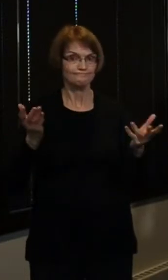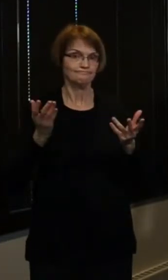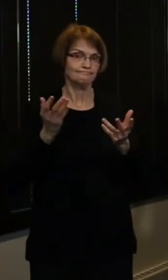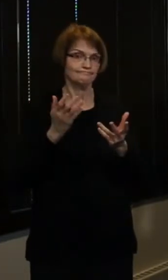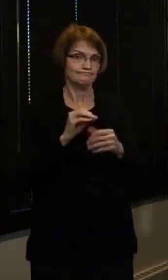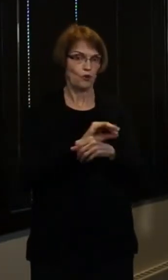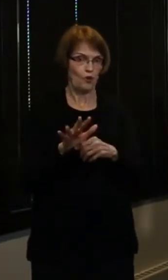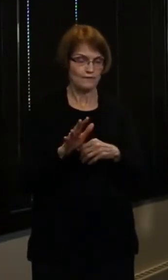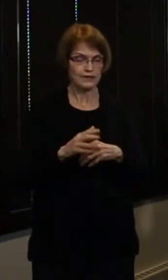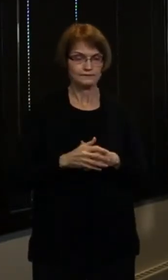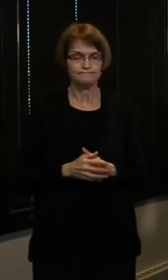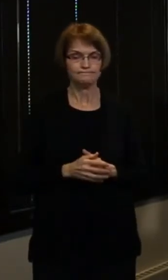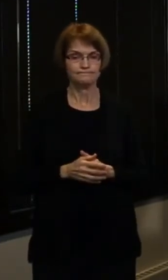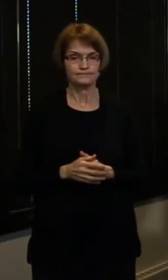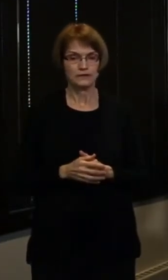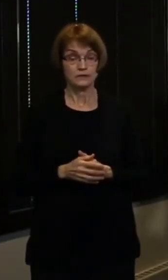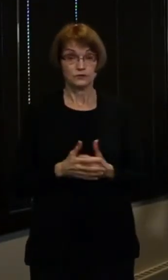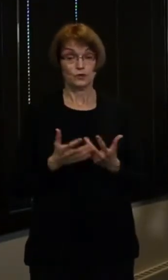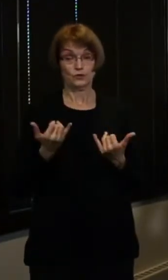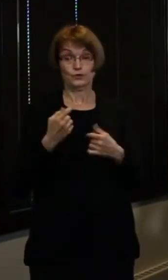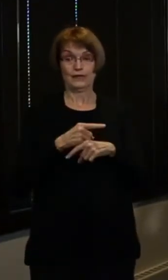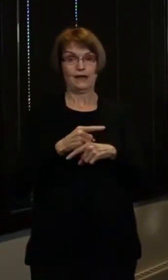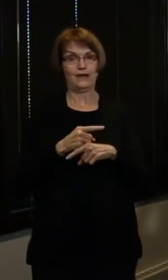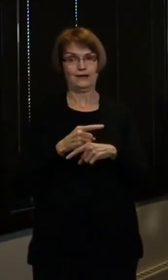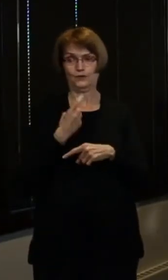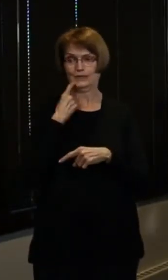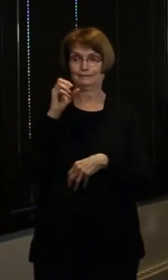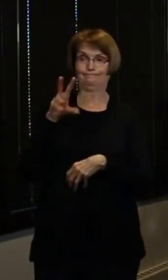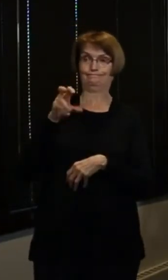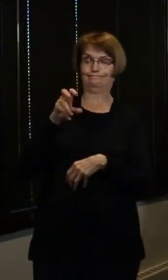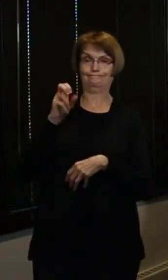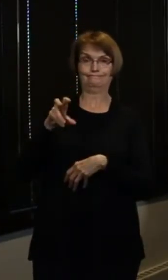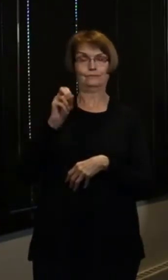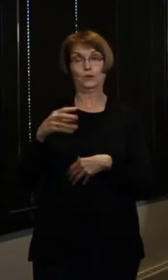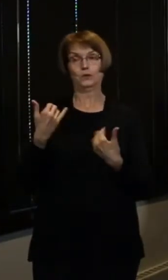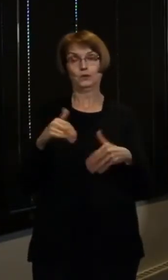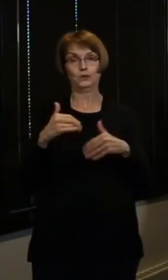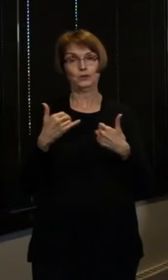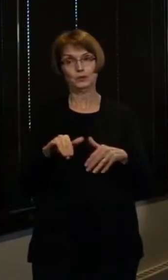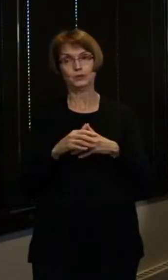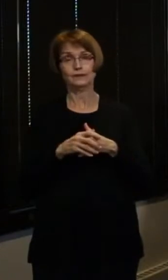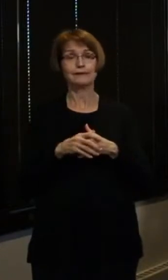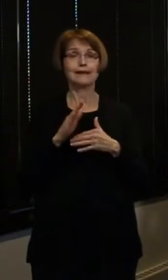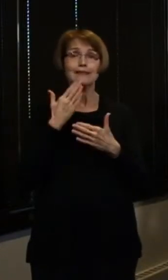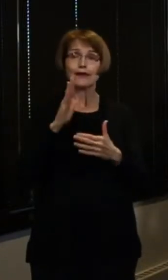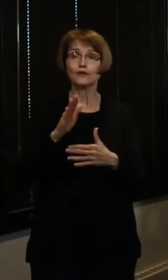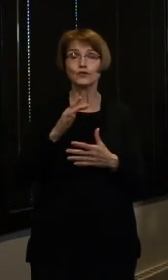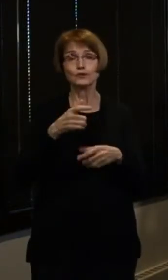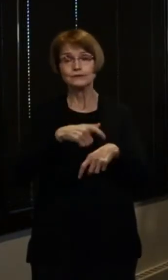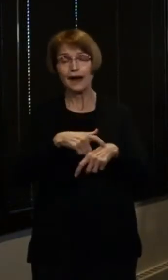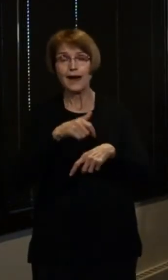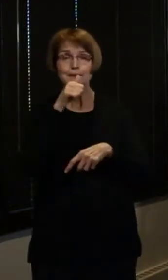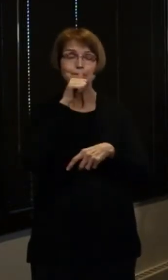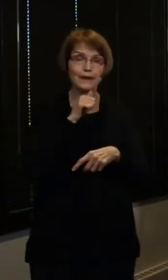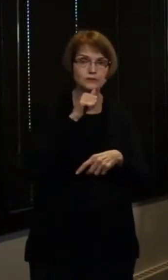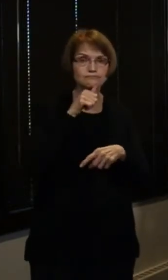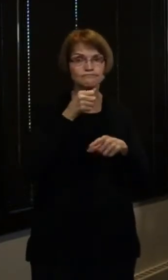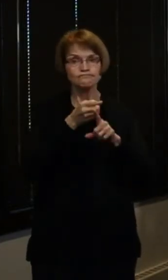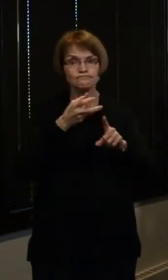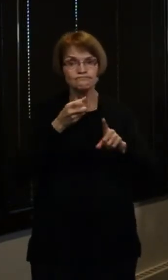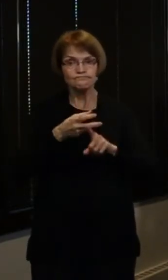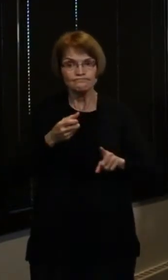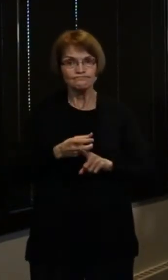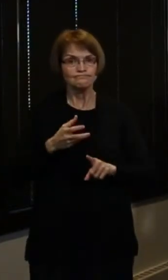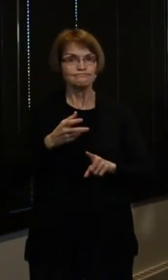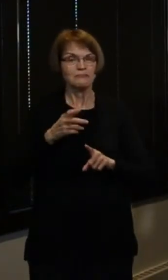Okay, so we threw a lot of information out there, and I appreciate everybody's time and patience in letting us walk through all of that